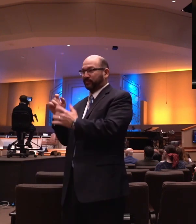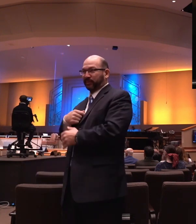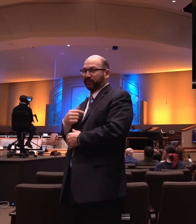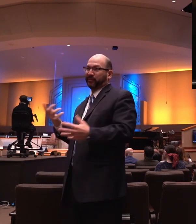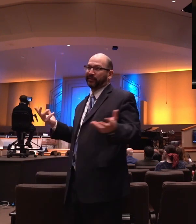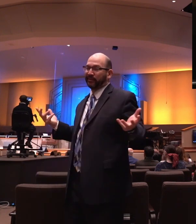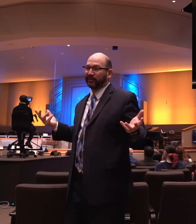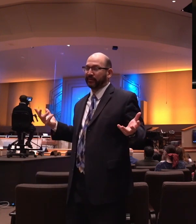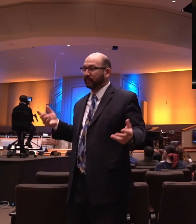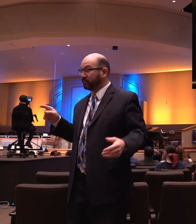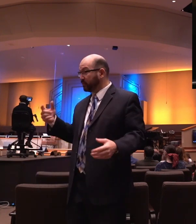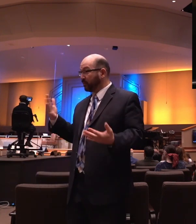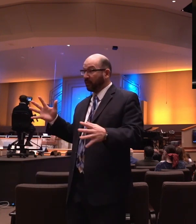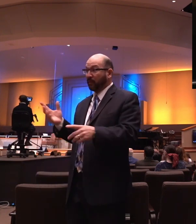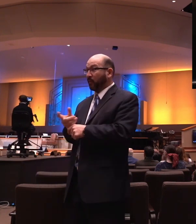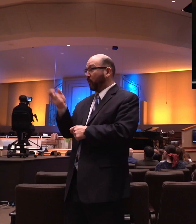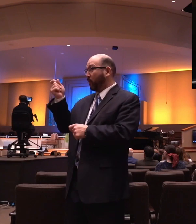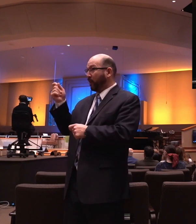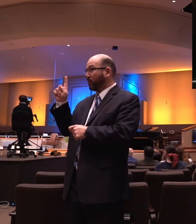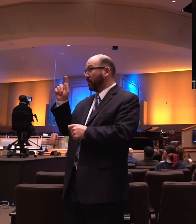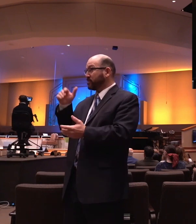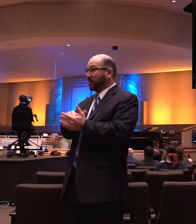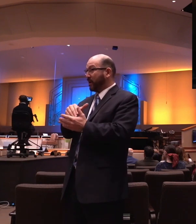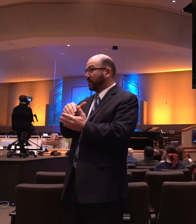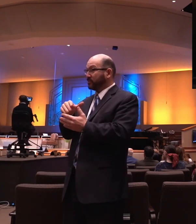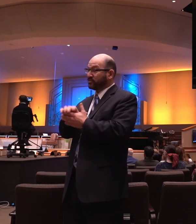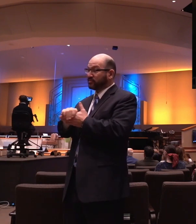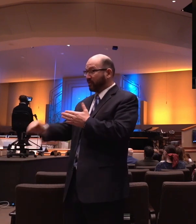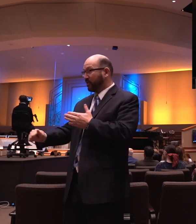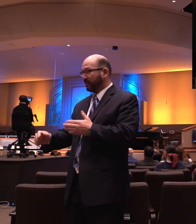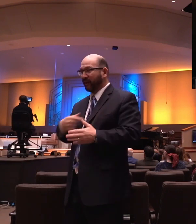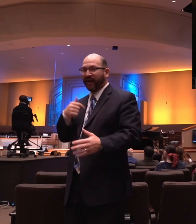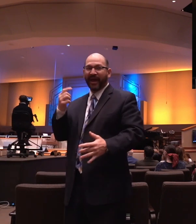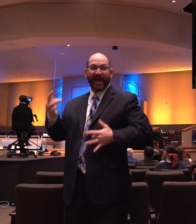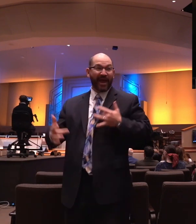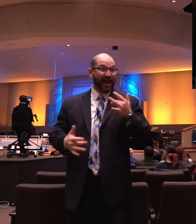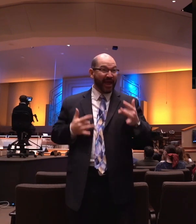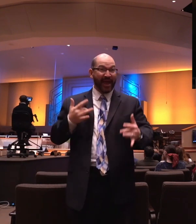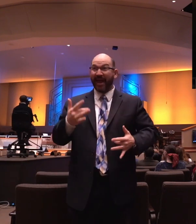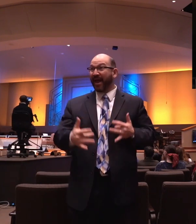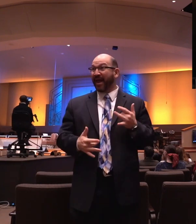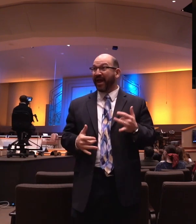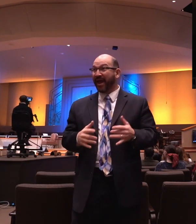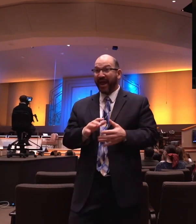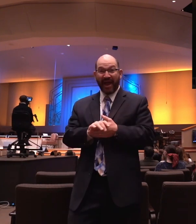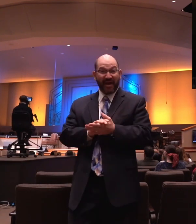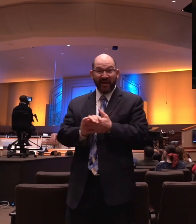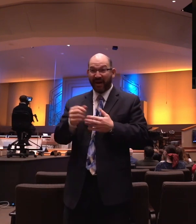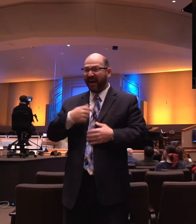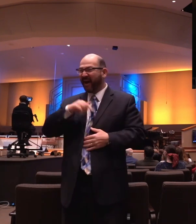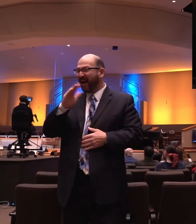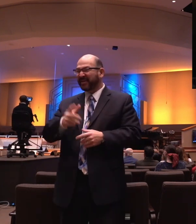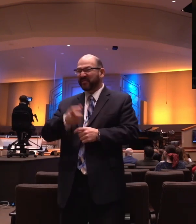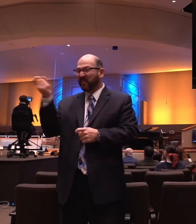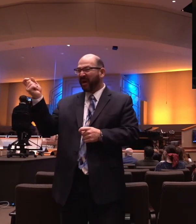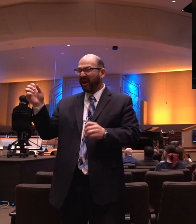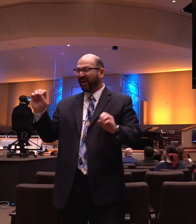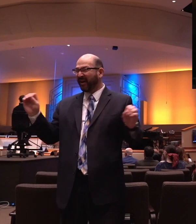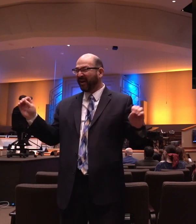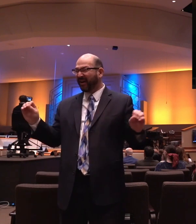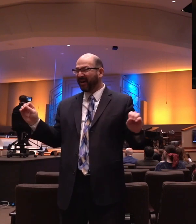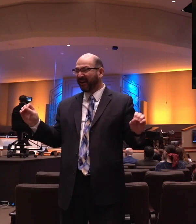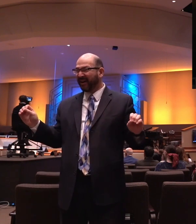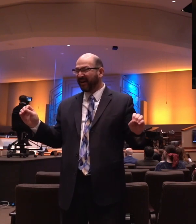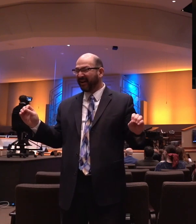And so the guy says, you've won $1,000. I was so excited. I mean, I've never won anything. I'm the guy that